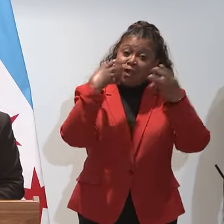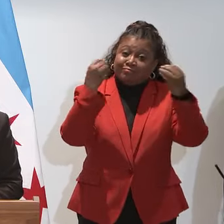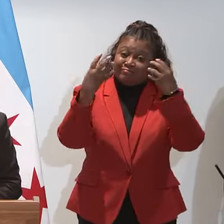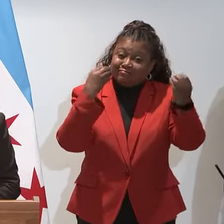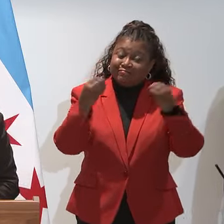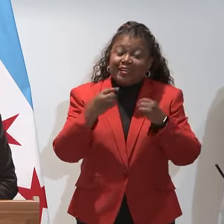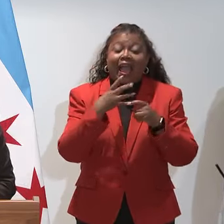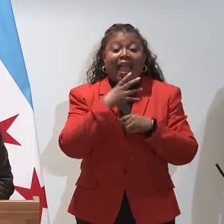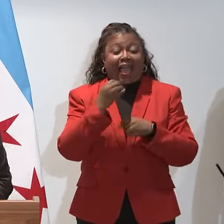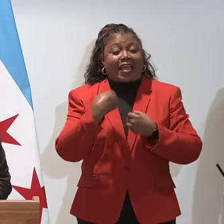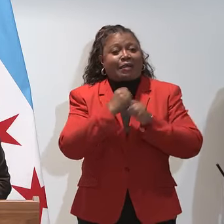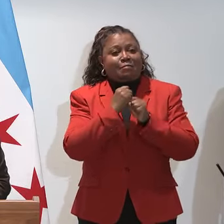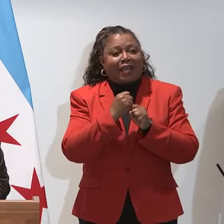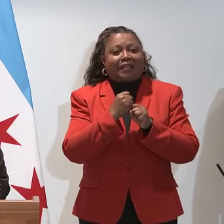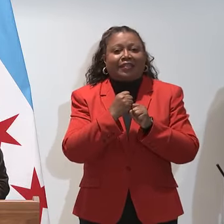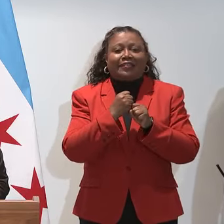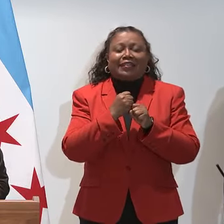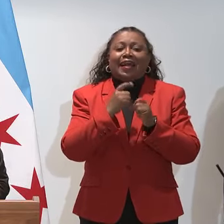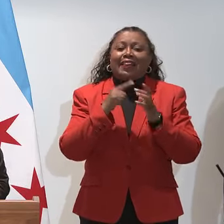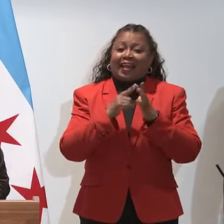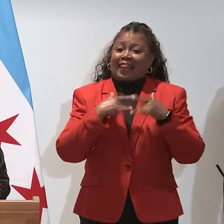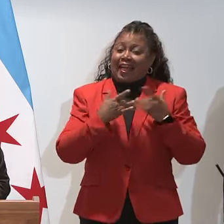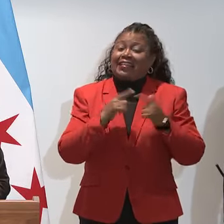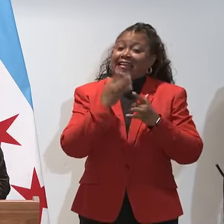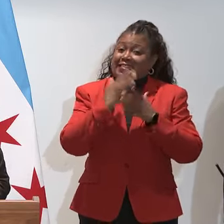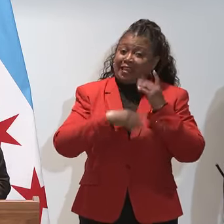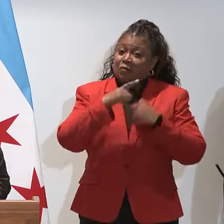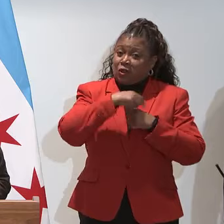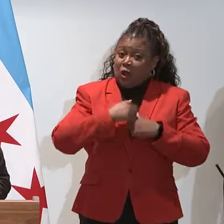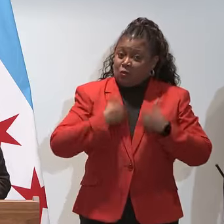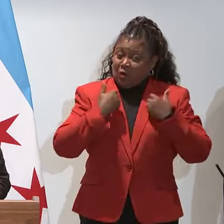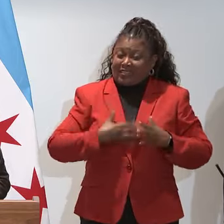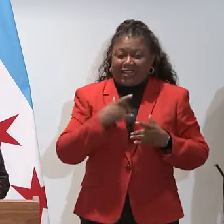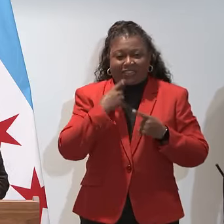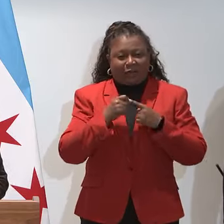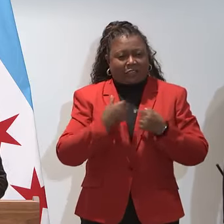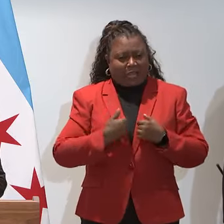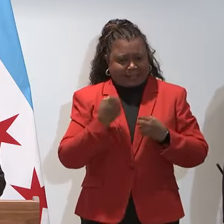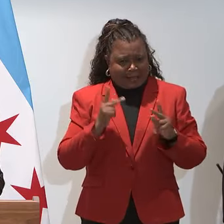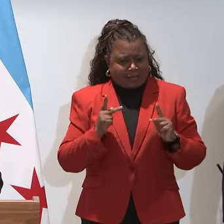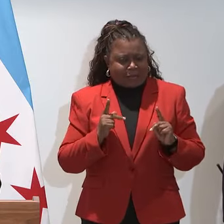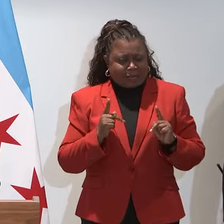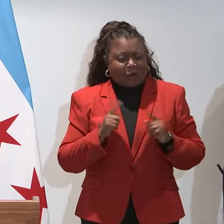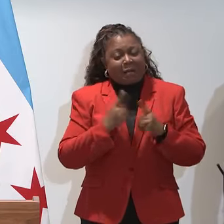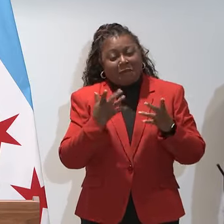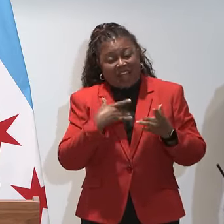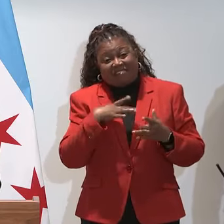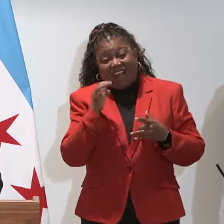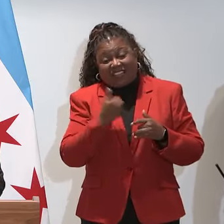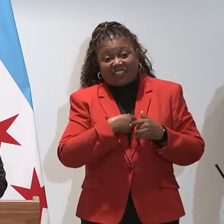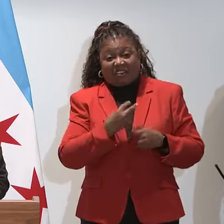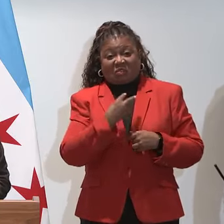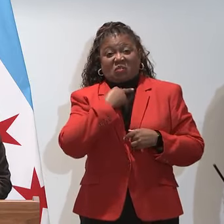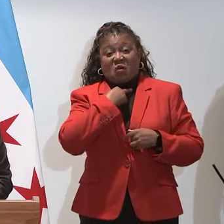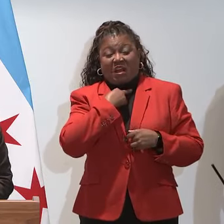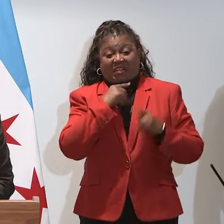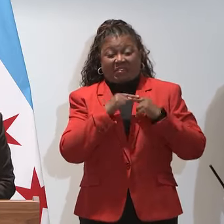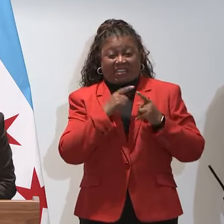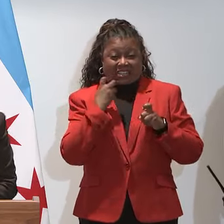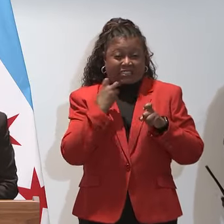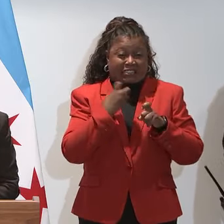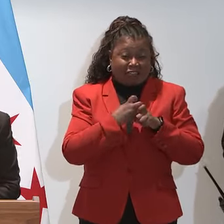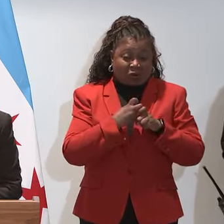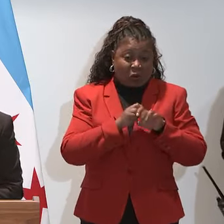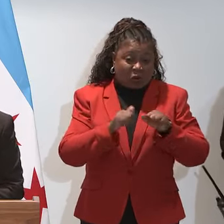about, and making it likely that some of our residents, especially our young people, might find themselves caught up in a